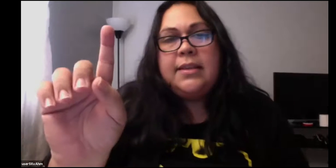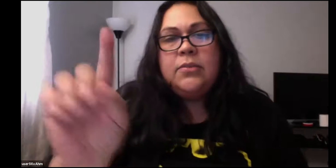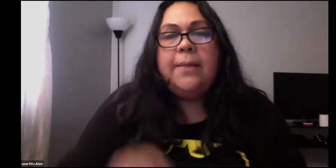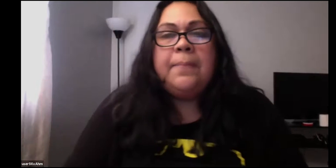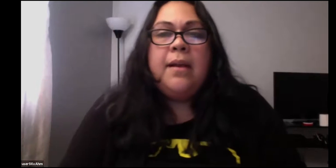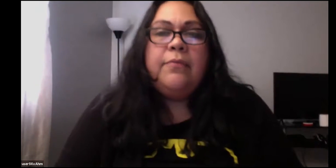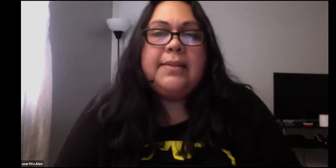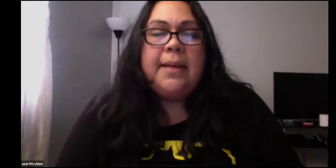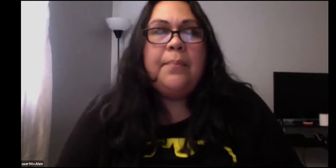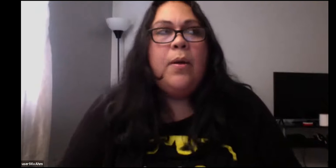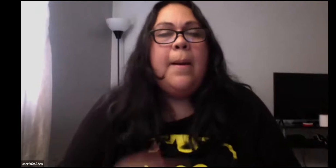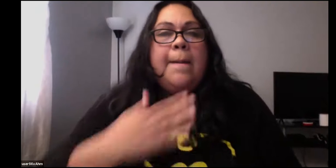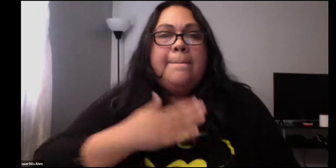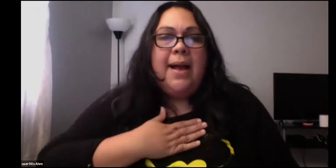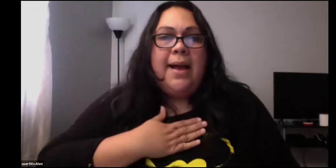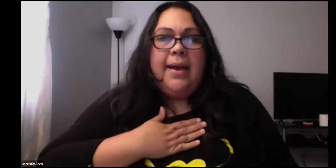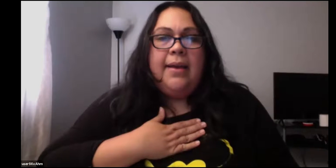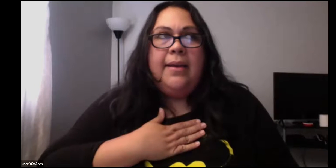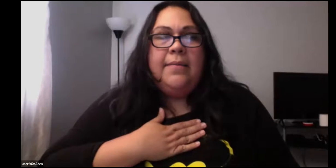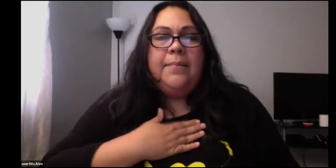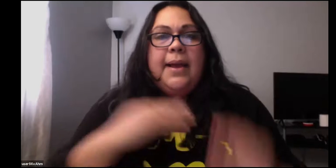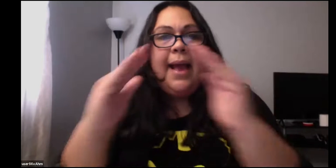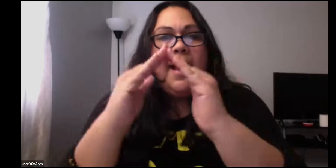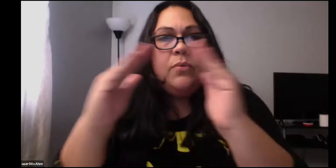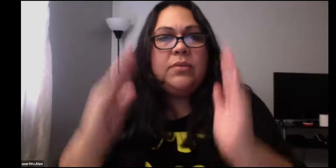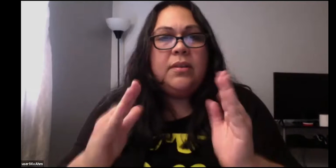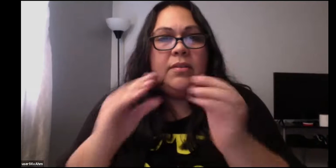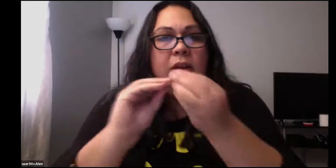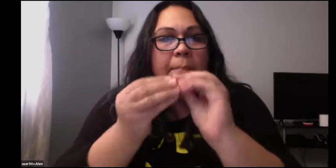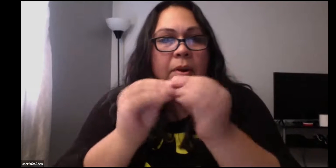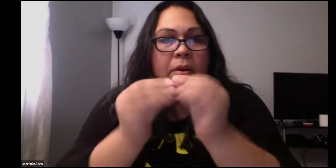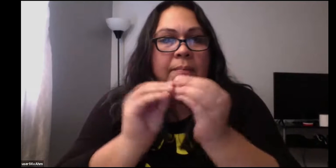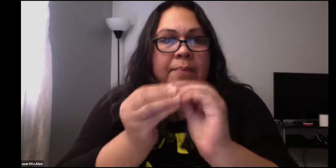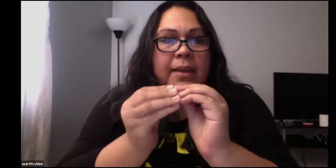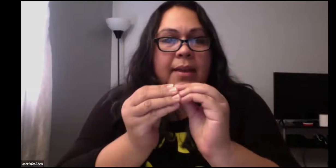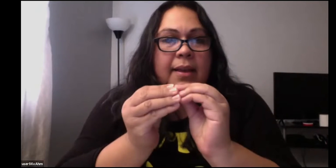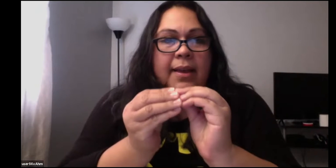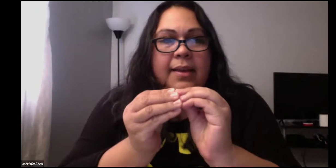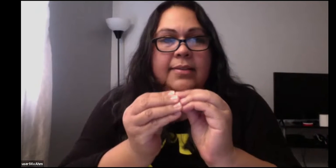way. For example, my house number is